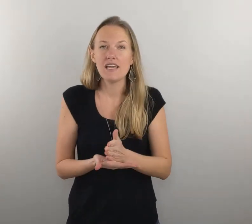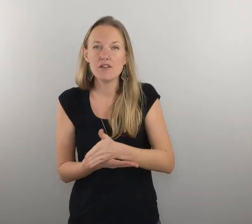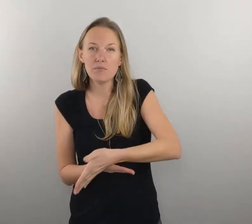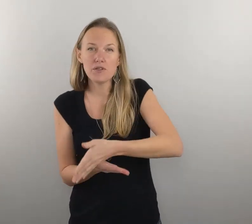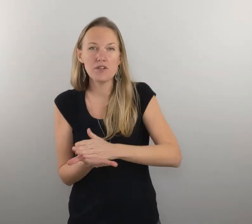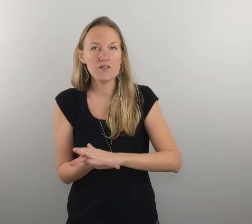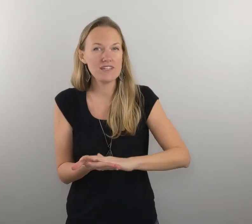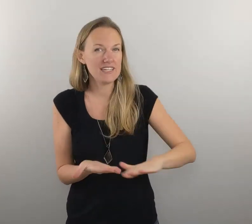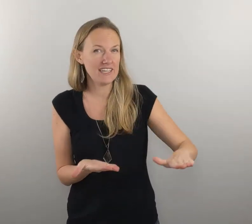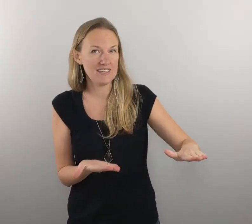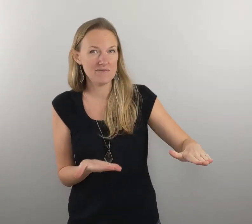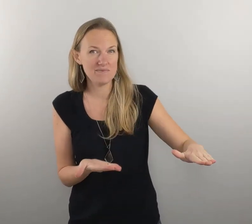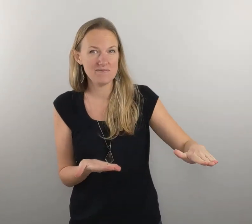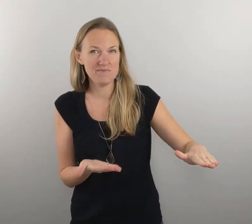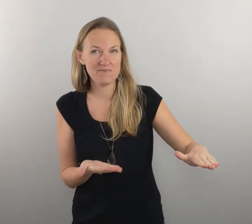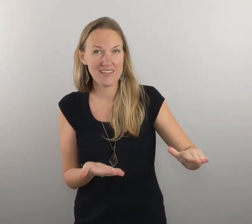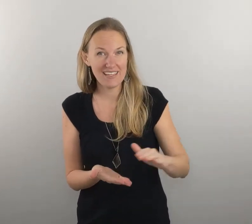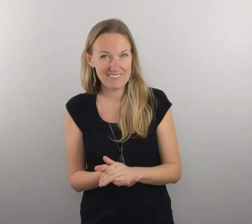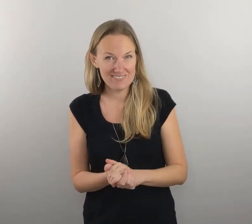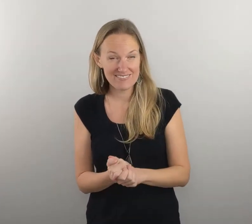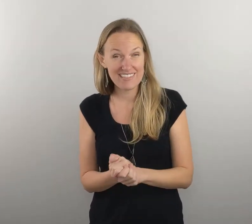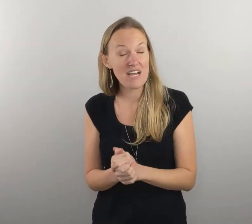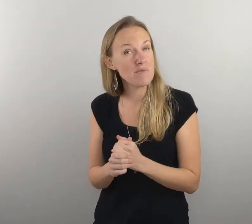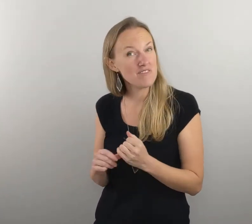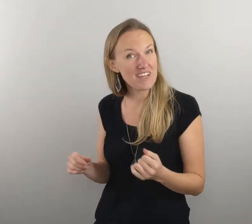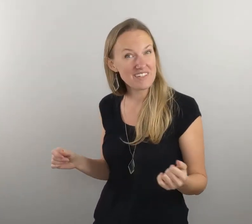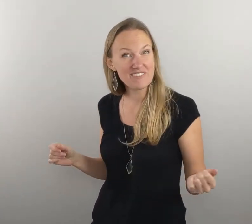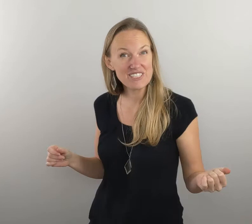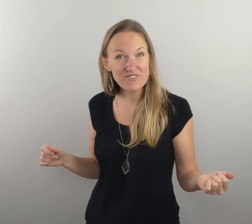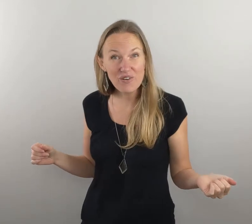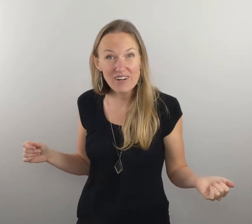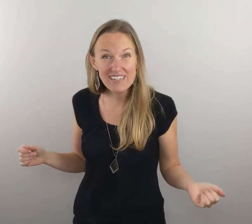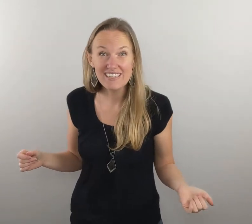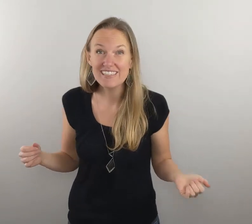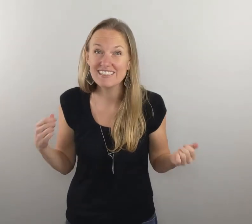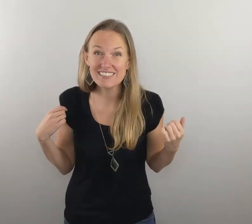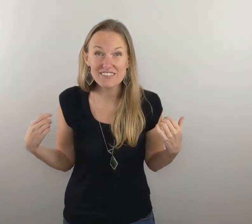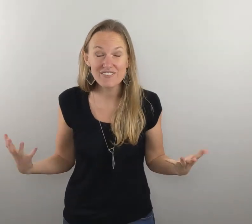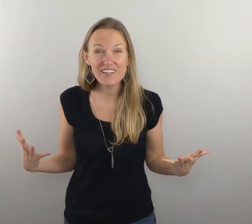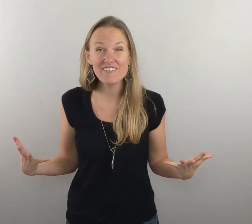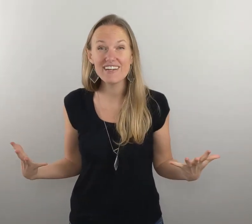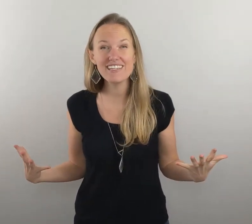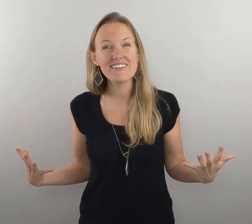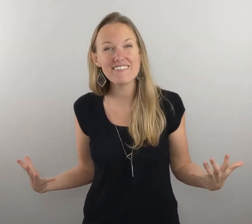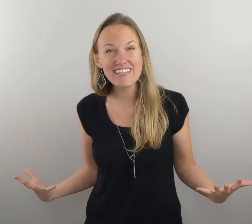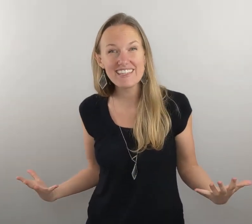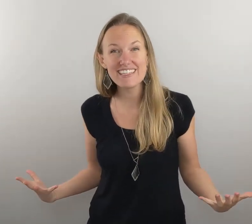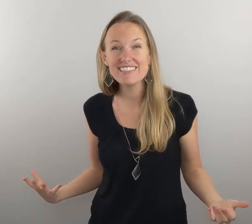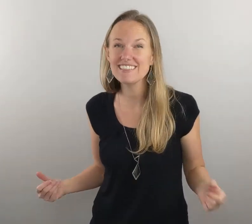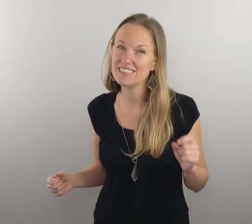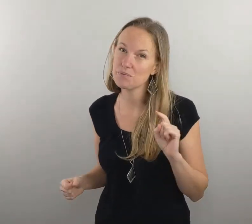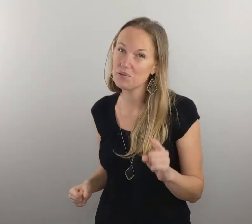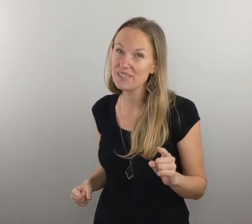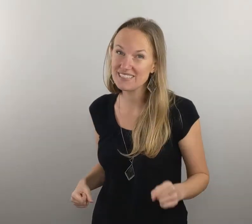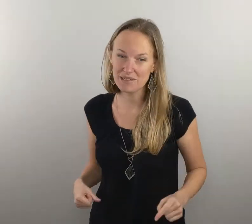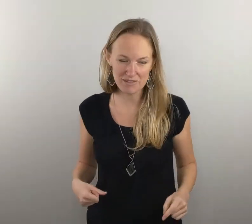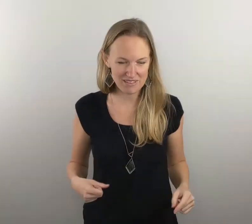and purity. Okay. Now moving on to verse 4. This is the final one, and the great thing is it's pretty similar to